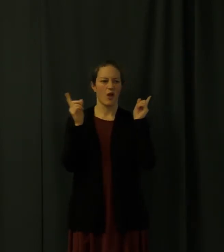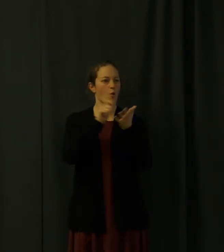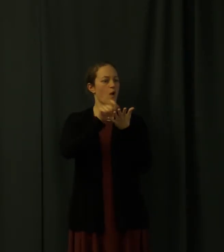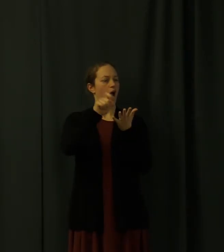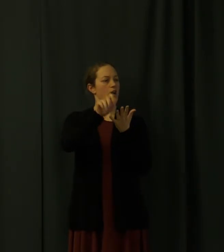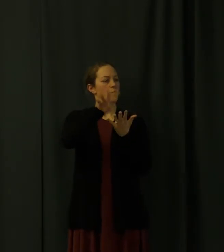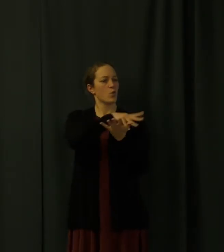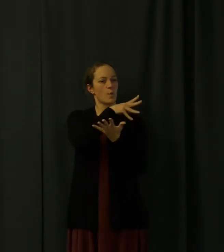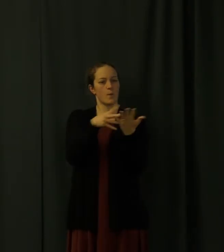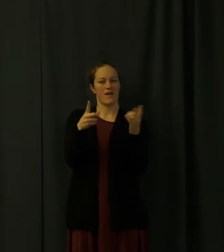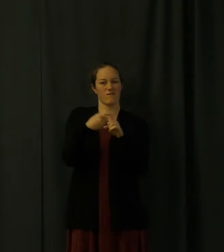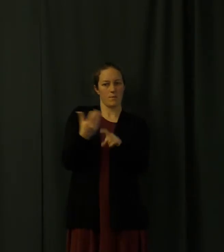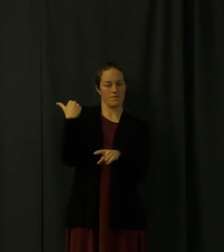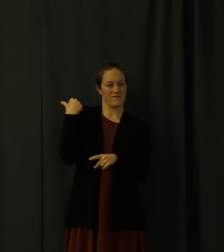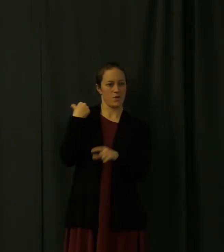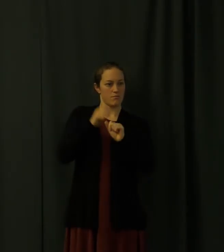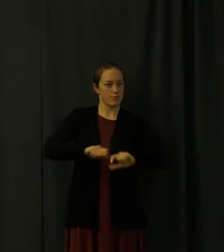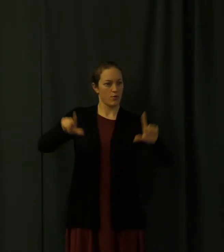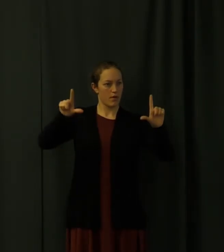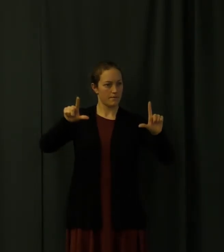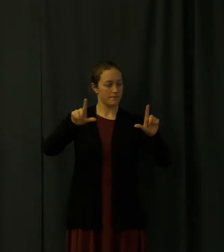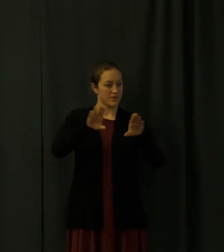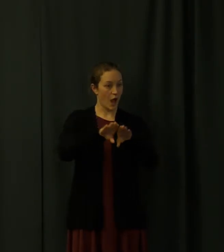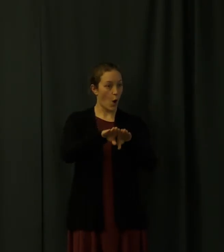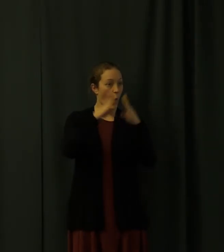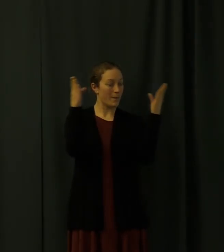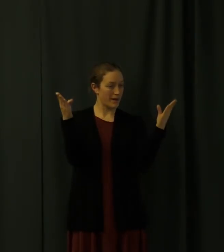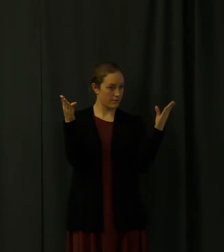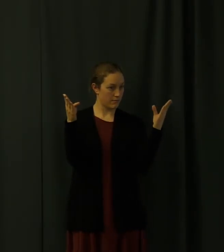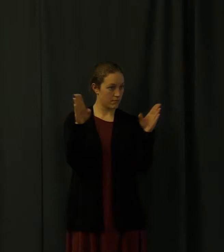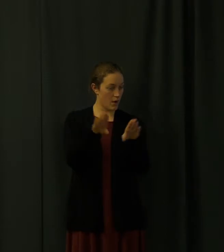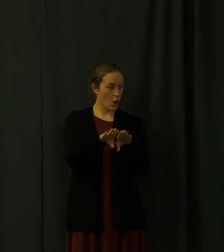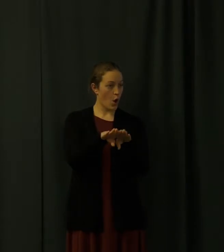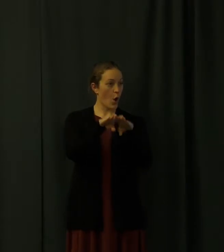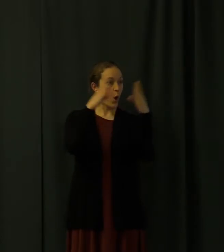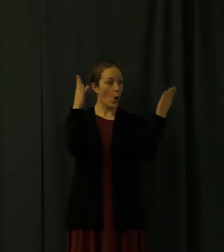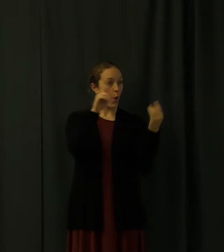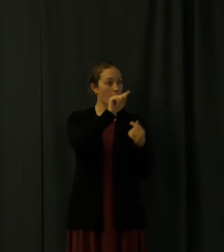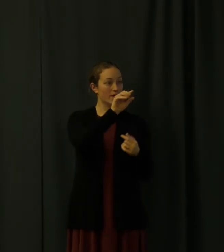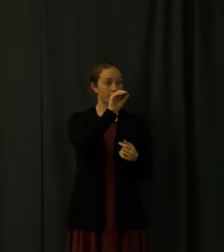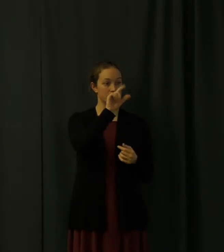earlier. So I'm gonna open my toolbar.